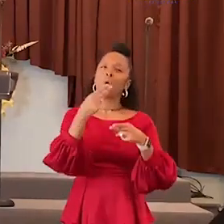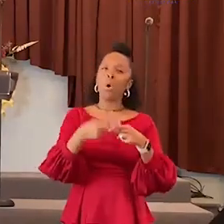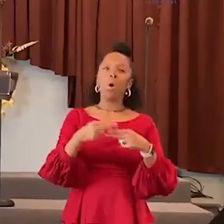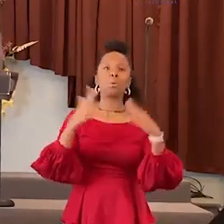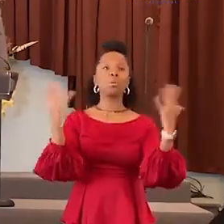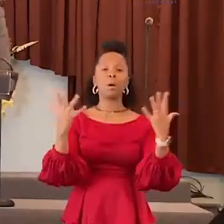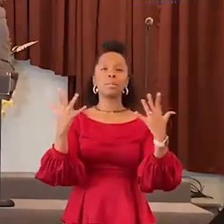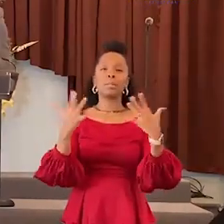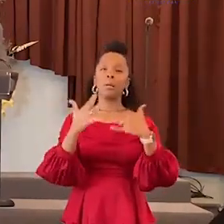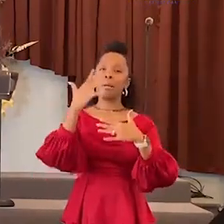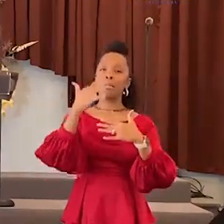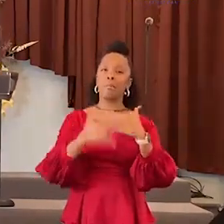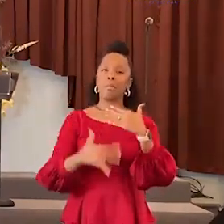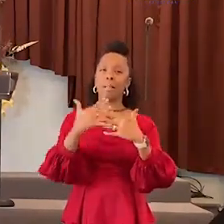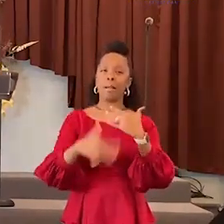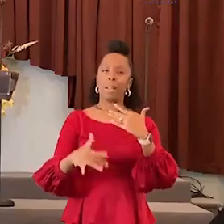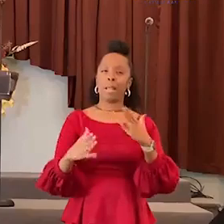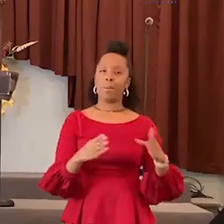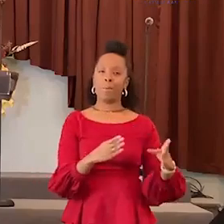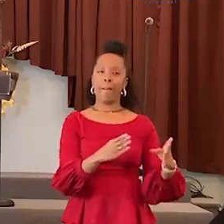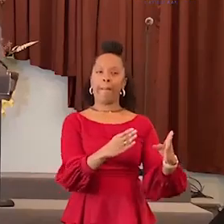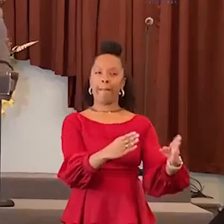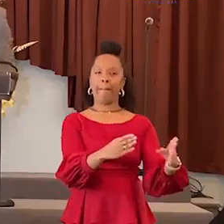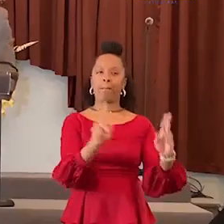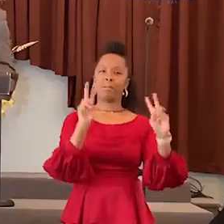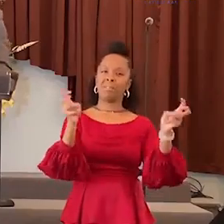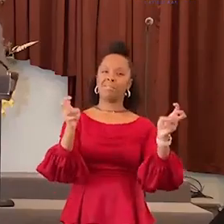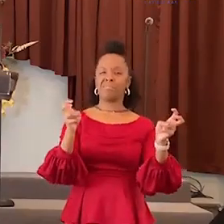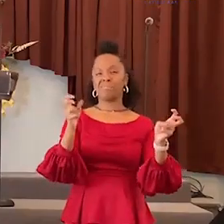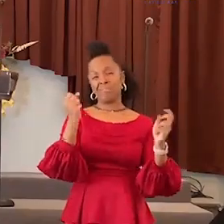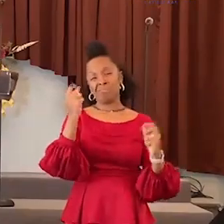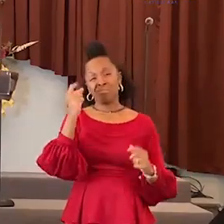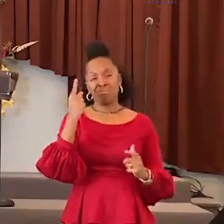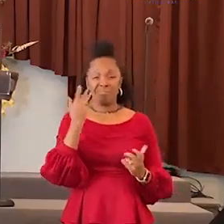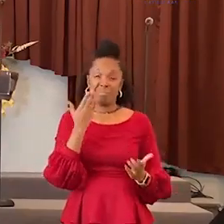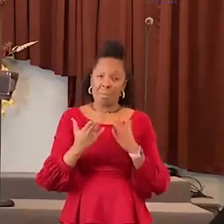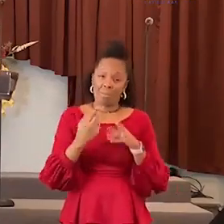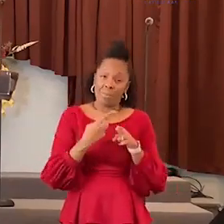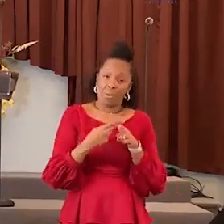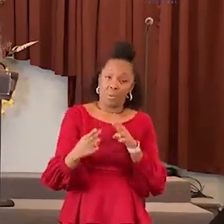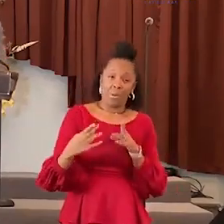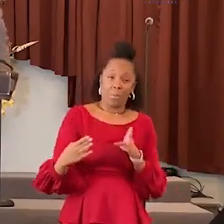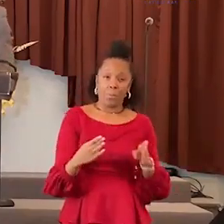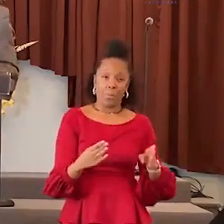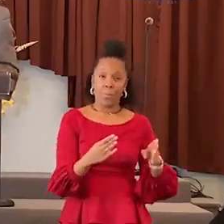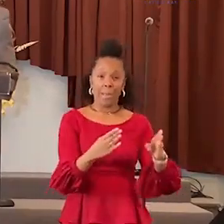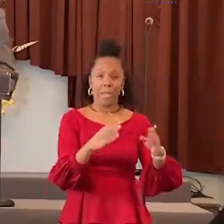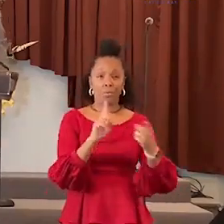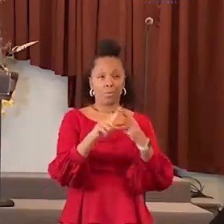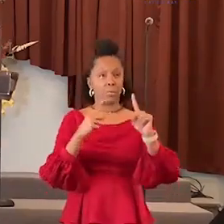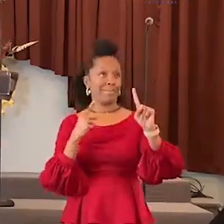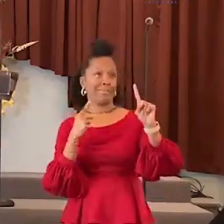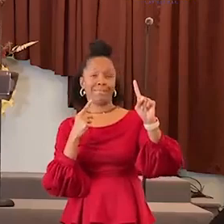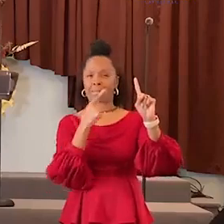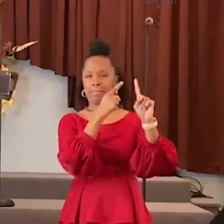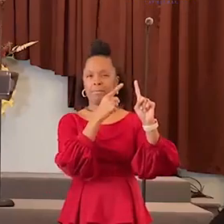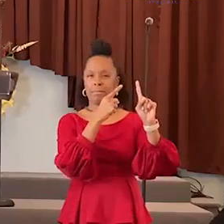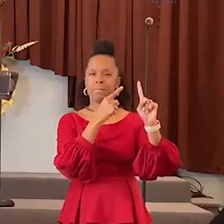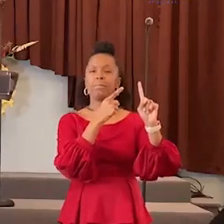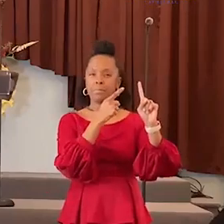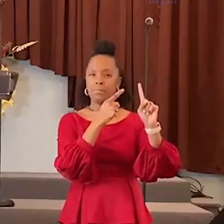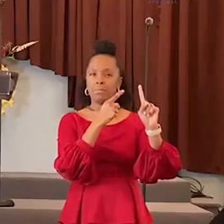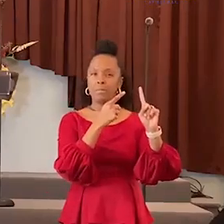Mm-hmm. This way was probably the quickest and the shortest route to his destiny and his destination, but